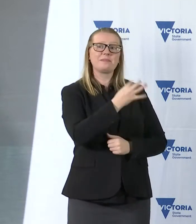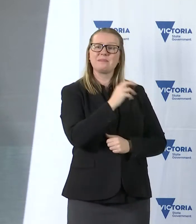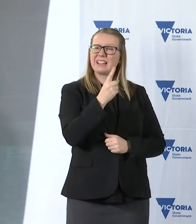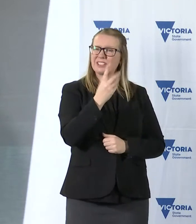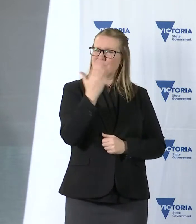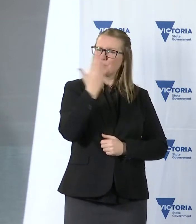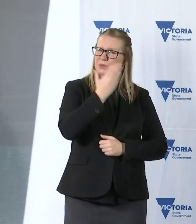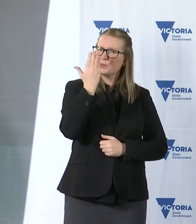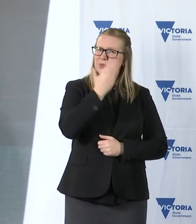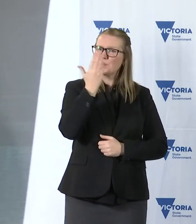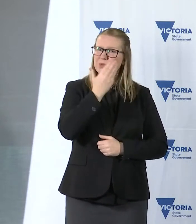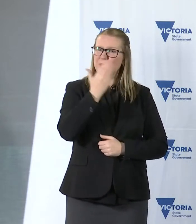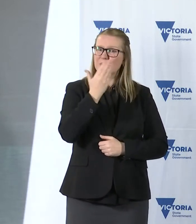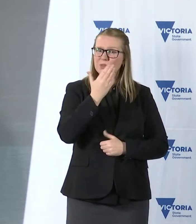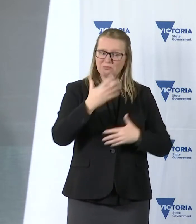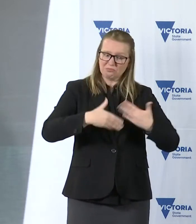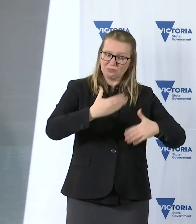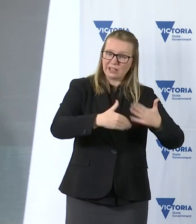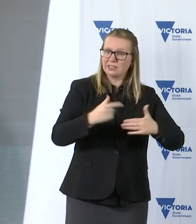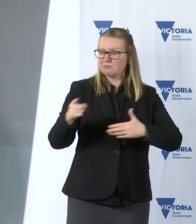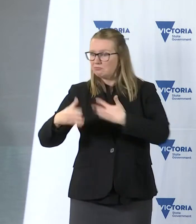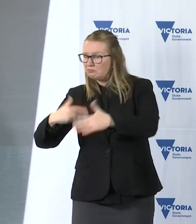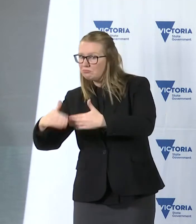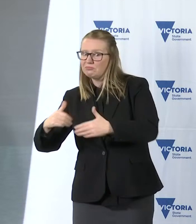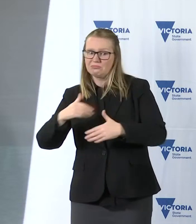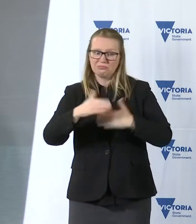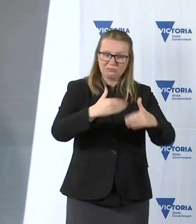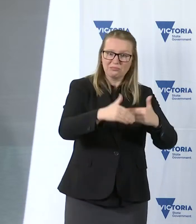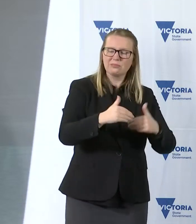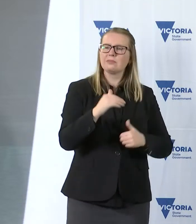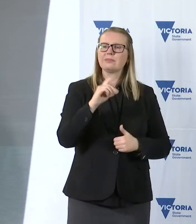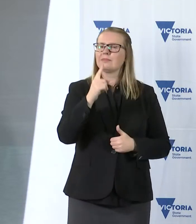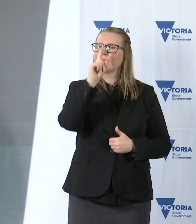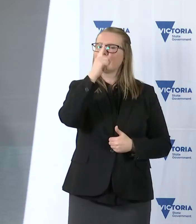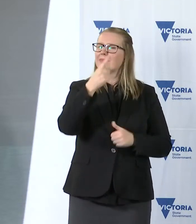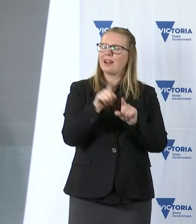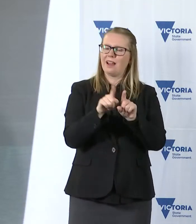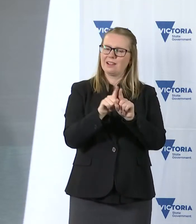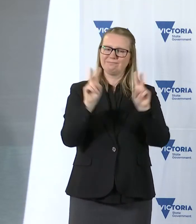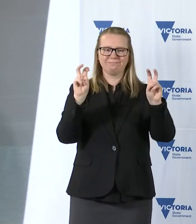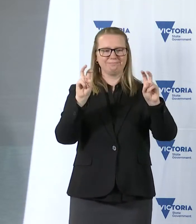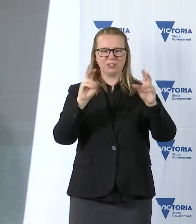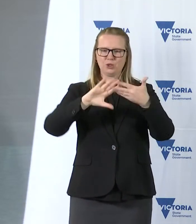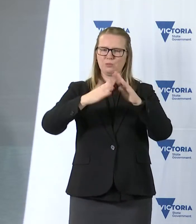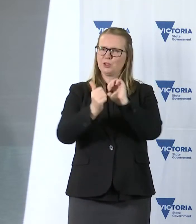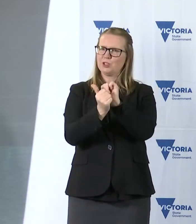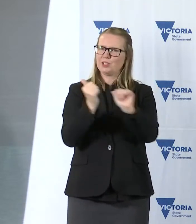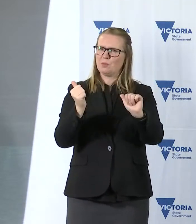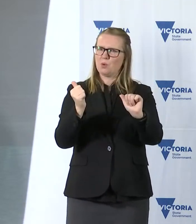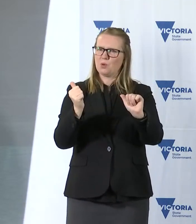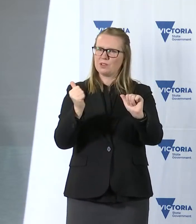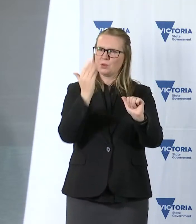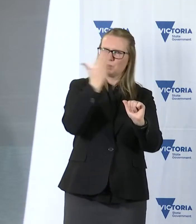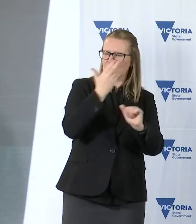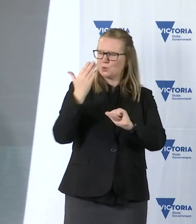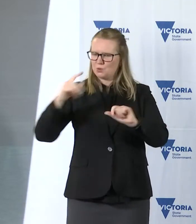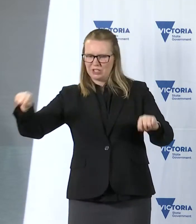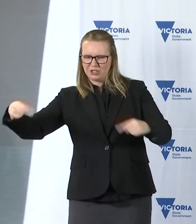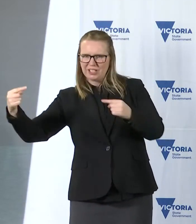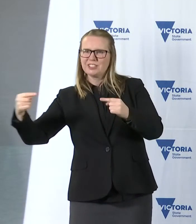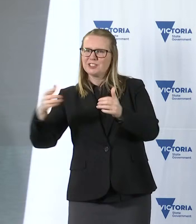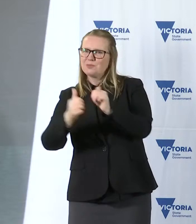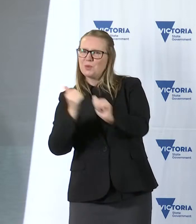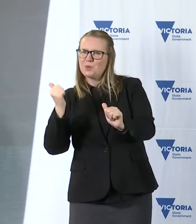obviously already operating. Yep. They can't operate like a community sporting match. So school sport can